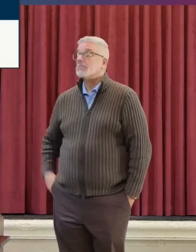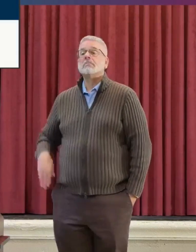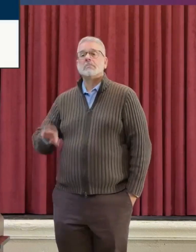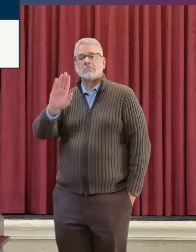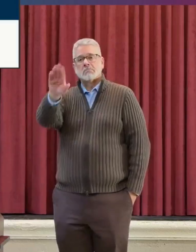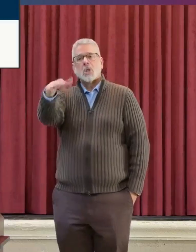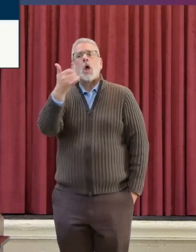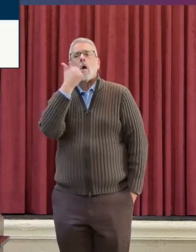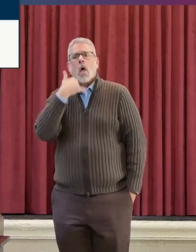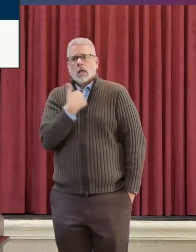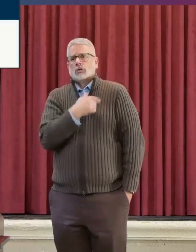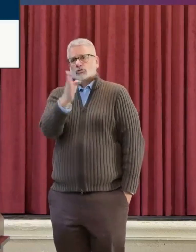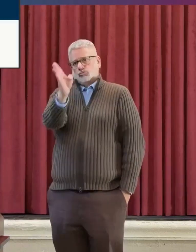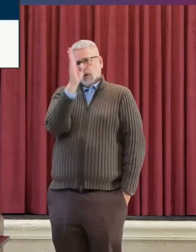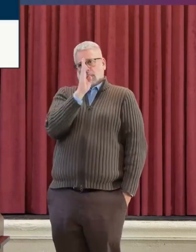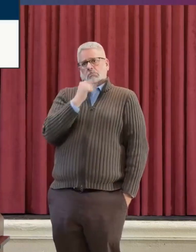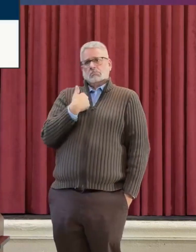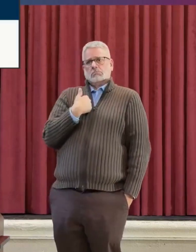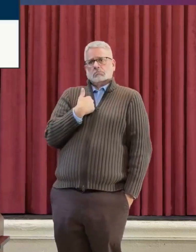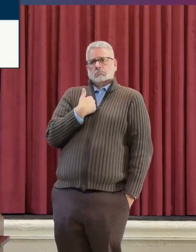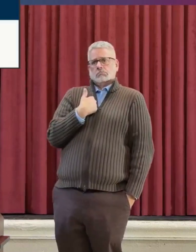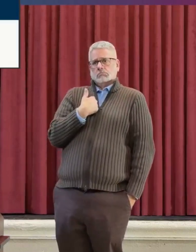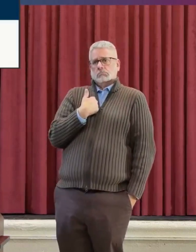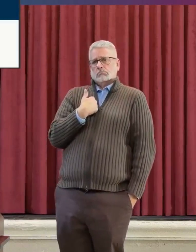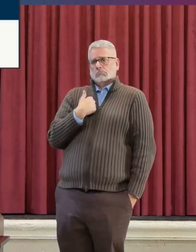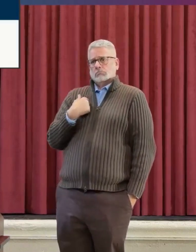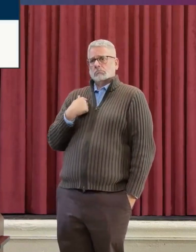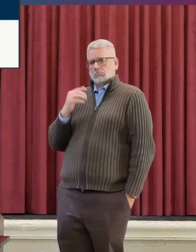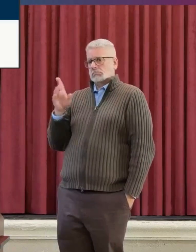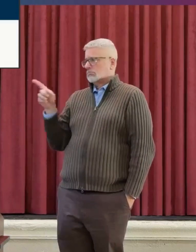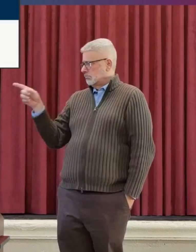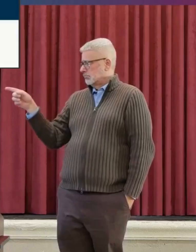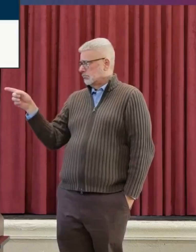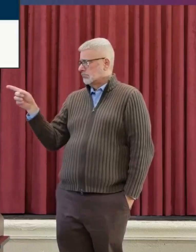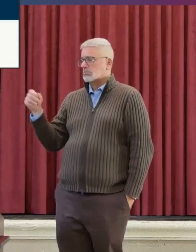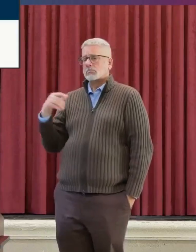please give us a call, and,